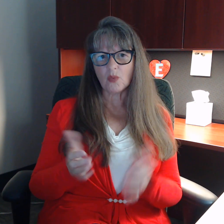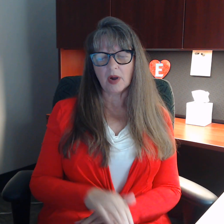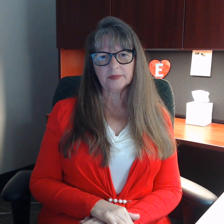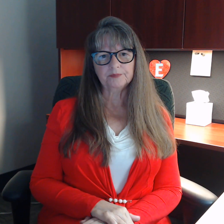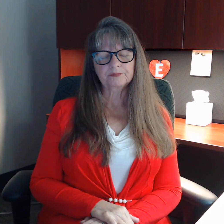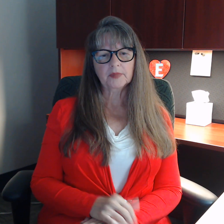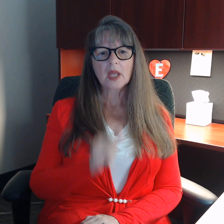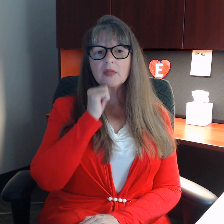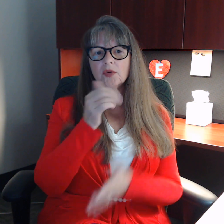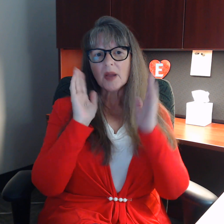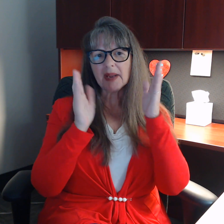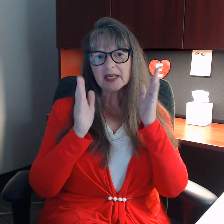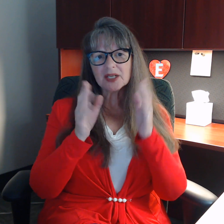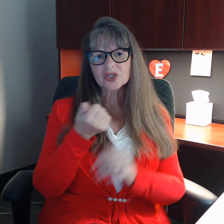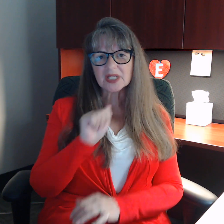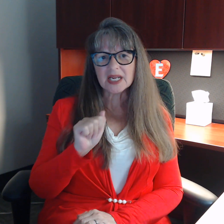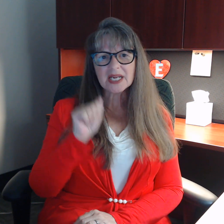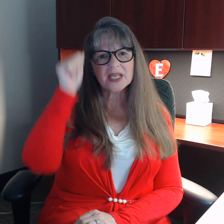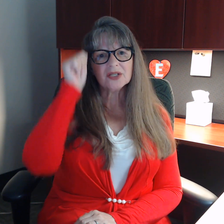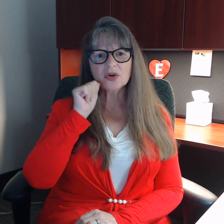want. They're not paying attention to any adult.